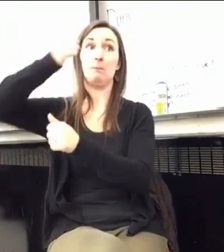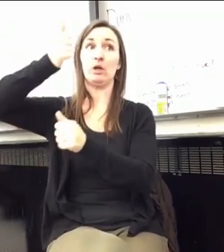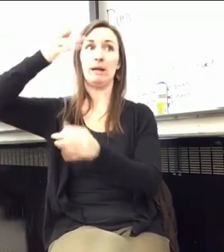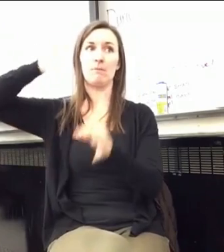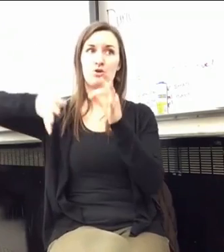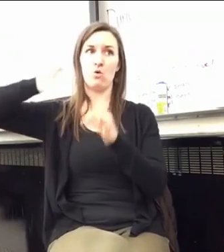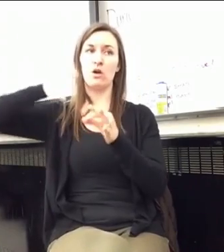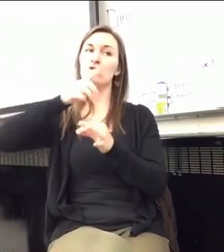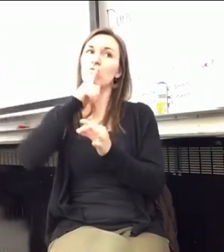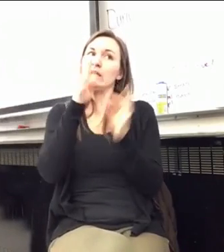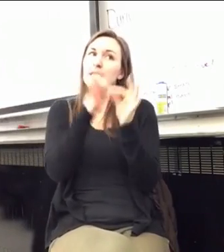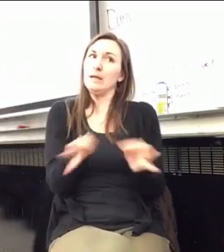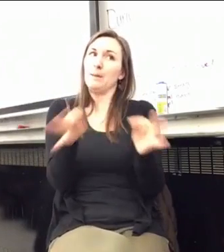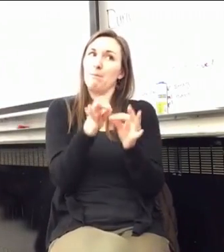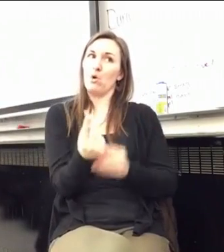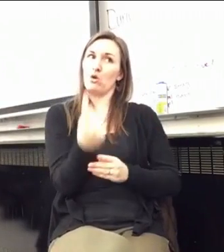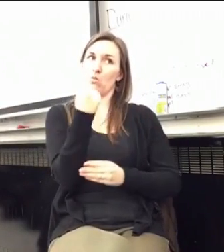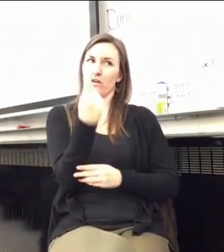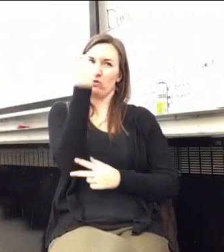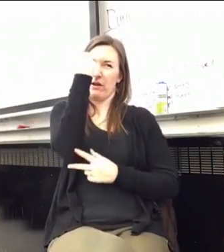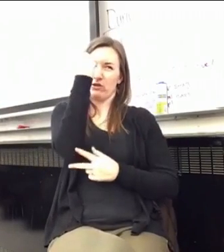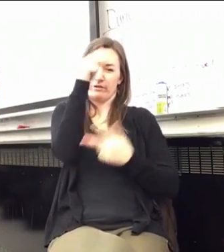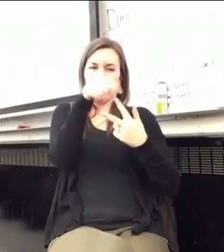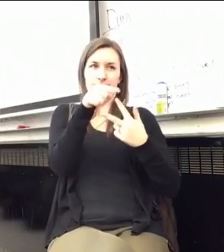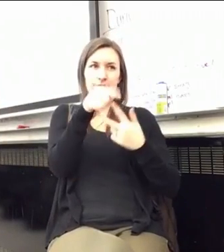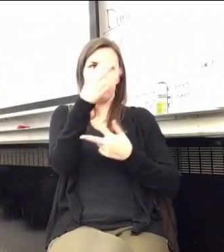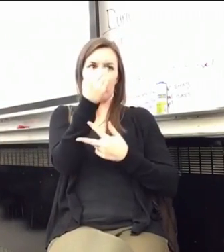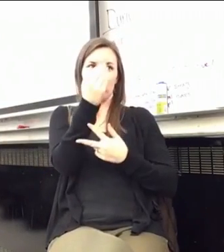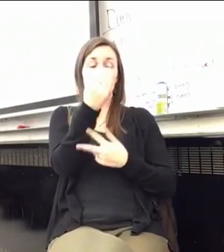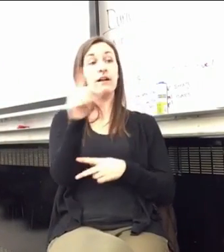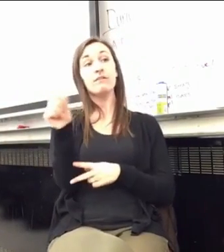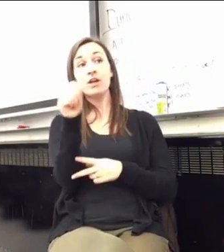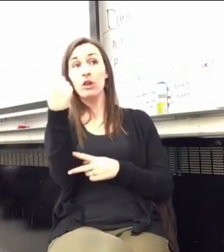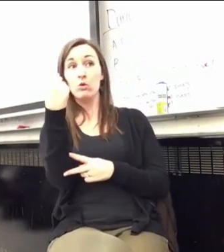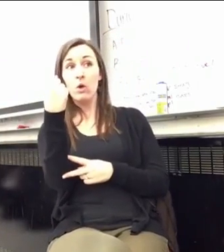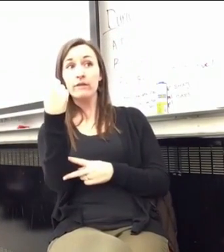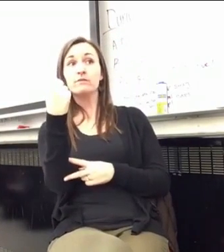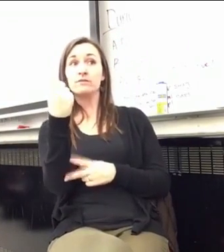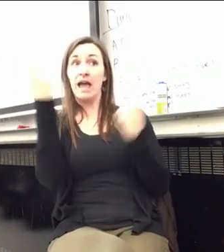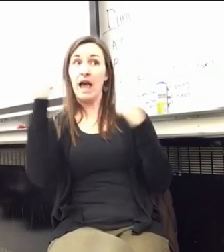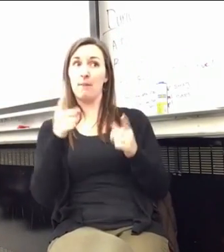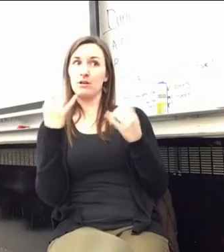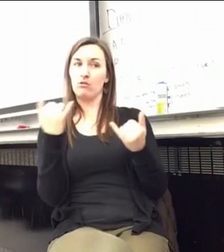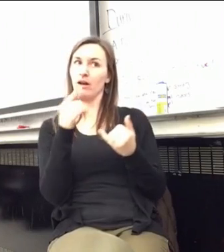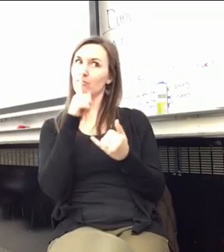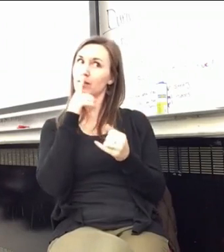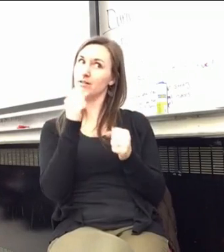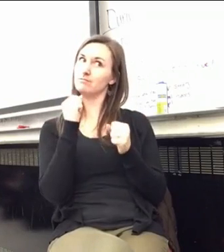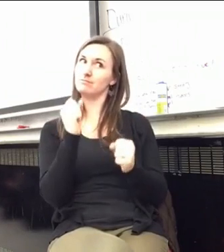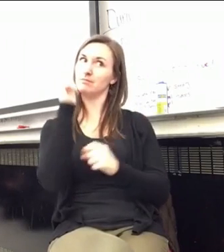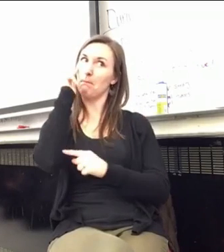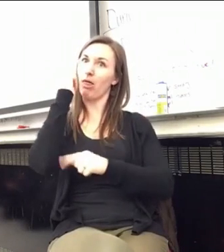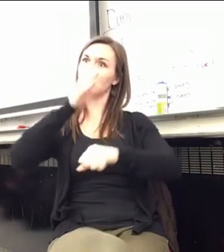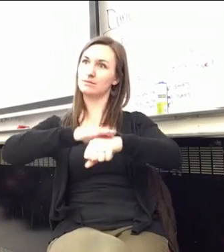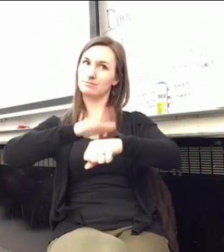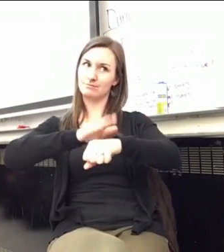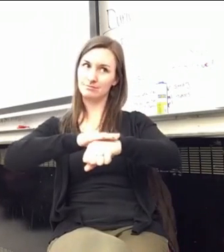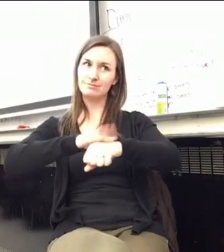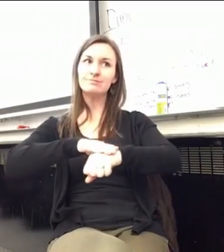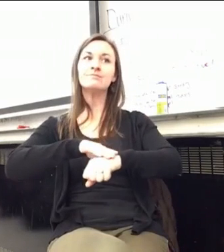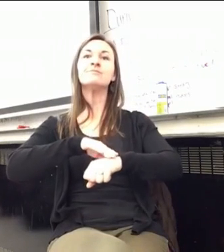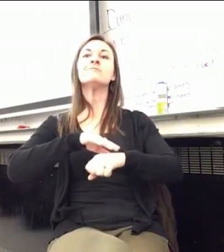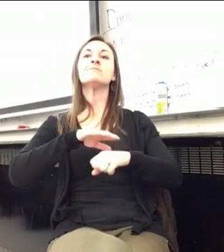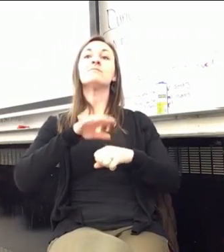a really important one to note. The other thing with the 14th Amendment, and we're going to get real political here, so this is like one of the only times,